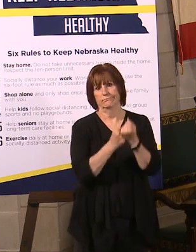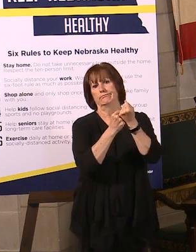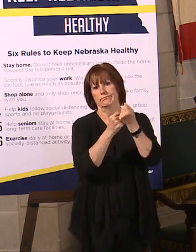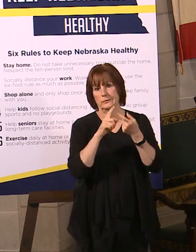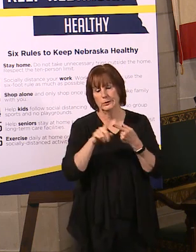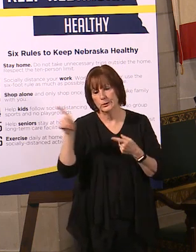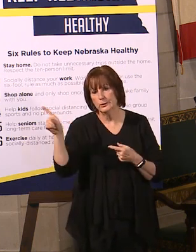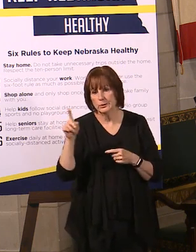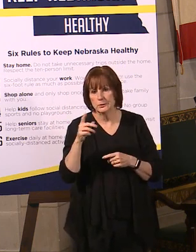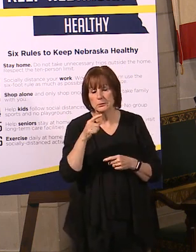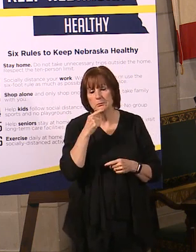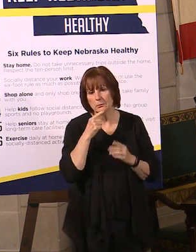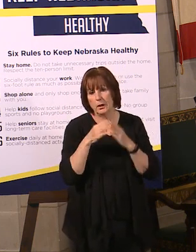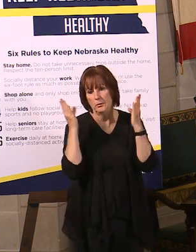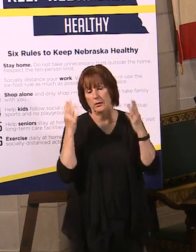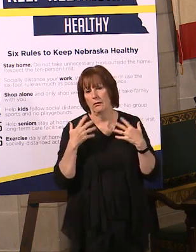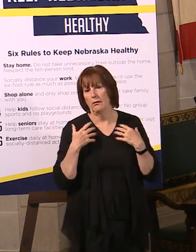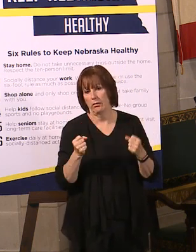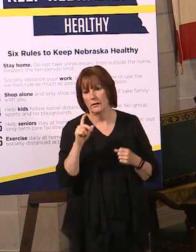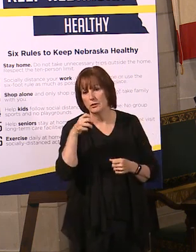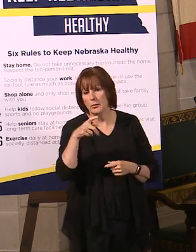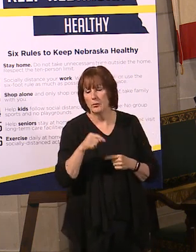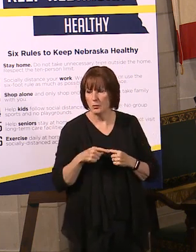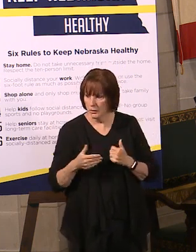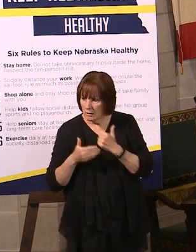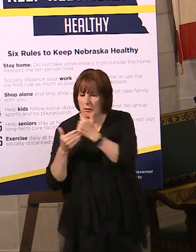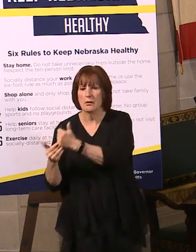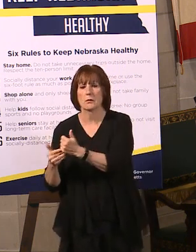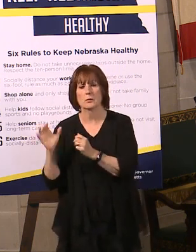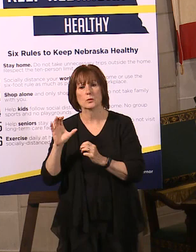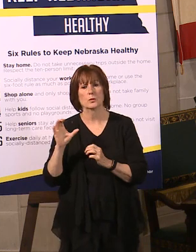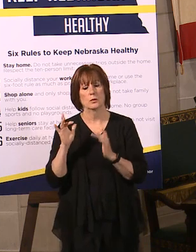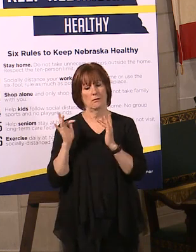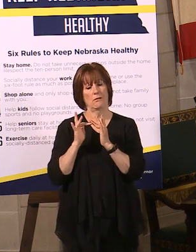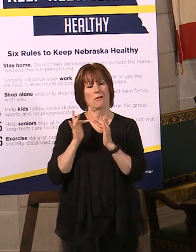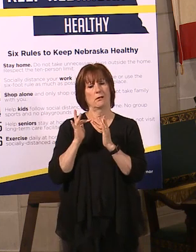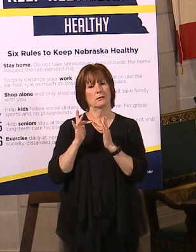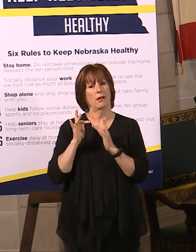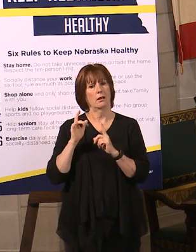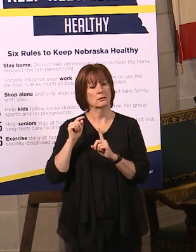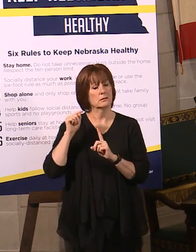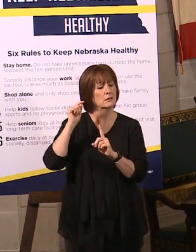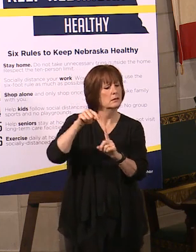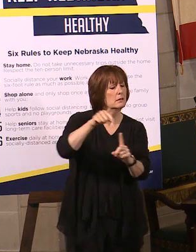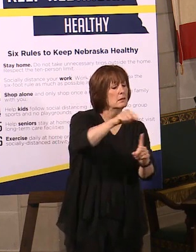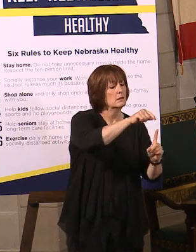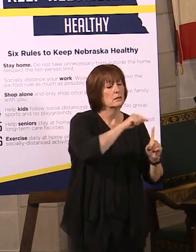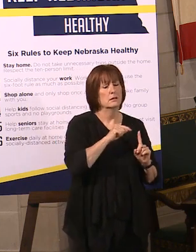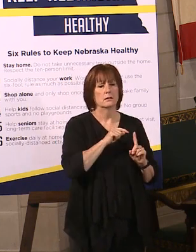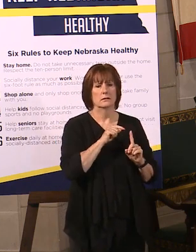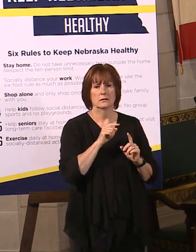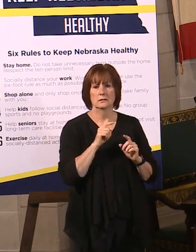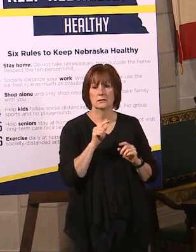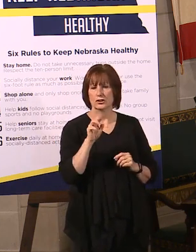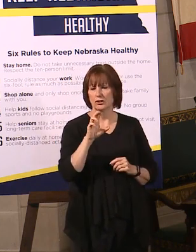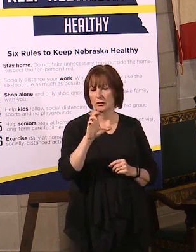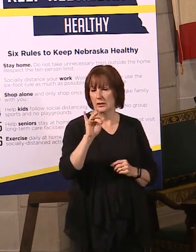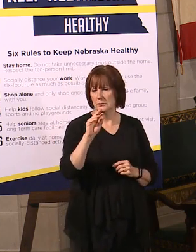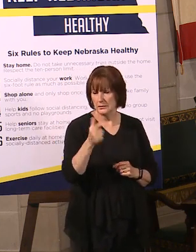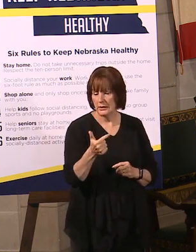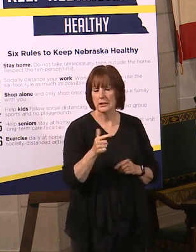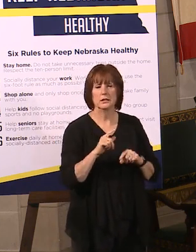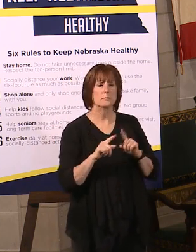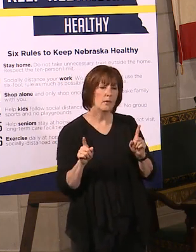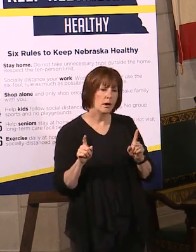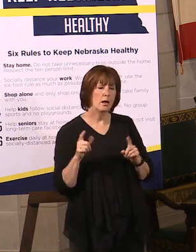to be able to help the local public health department do that contact tracing. So they essentially are at the direction of the local public health department. But the